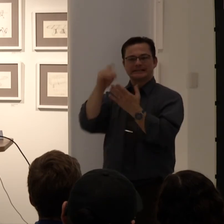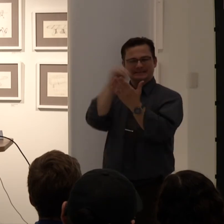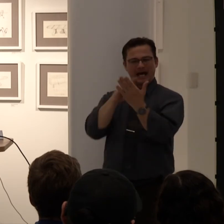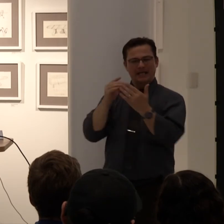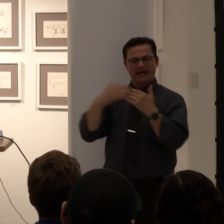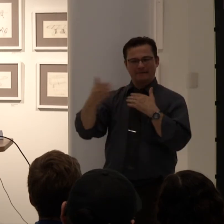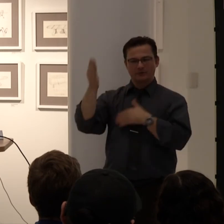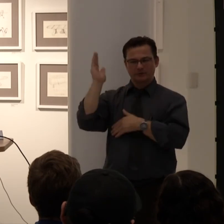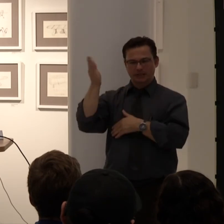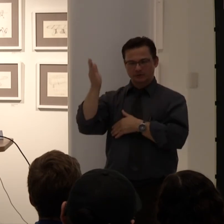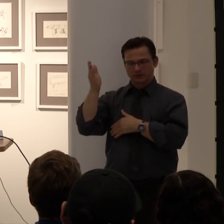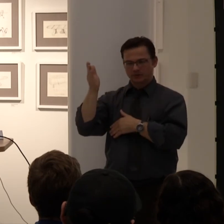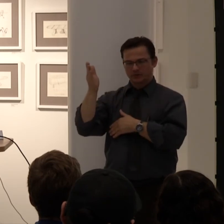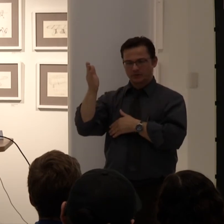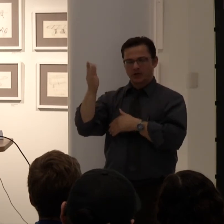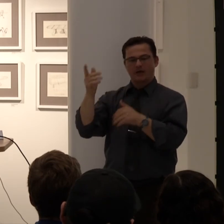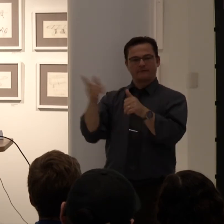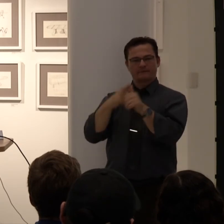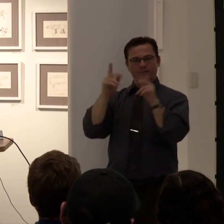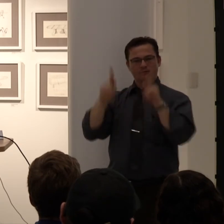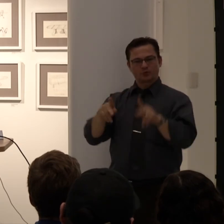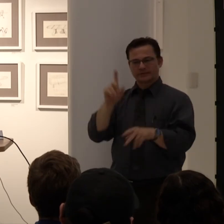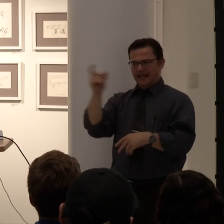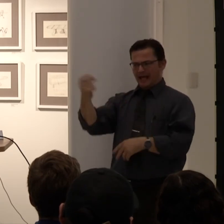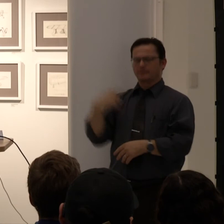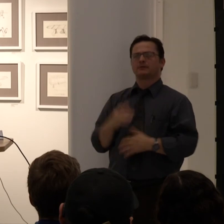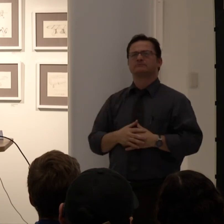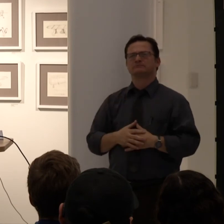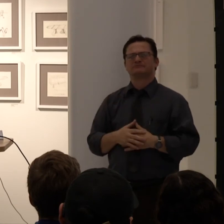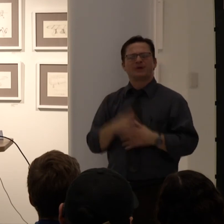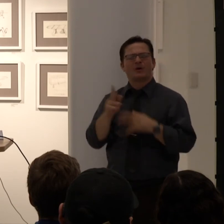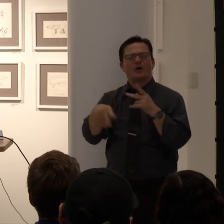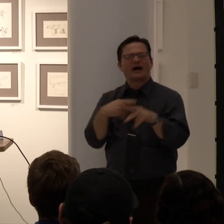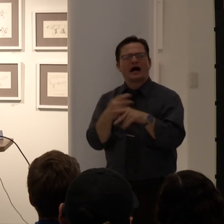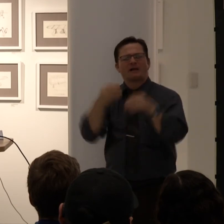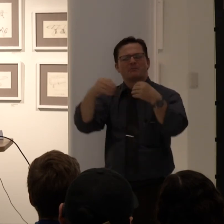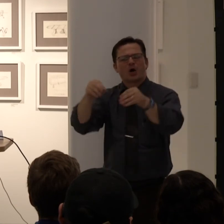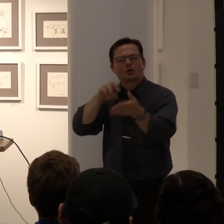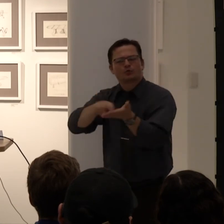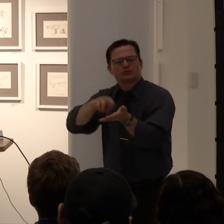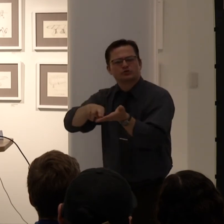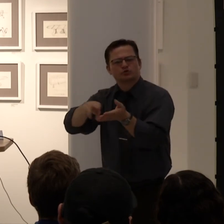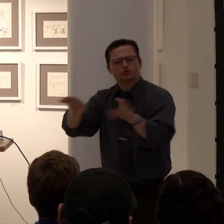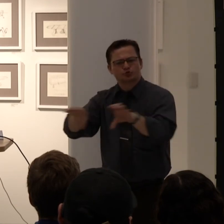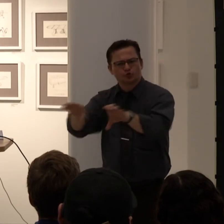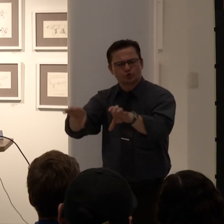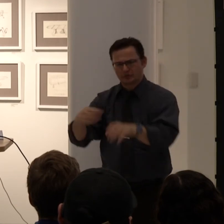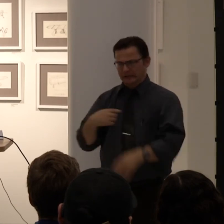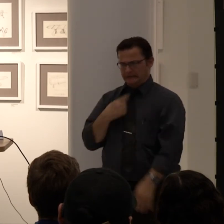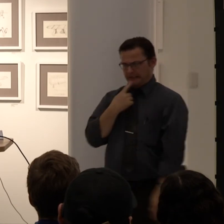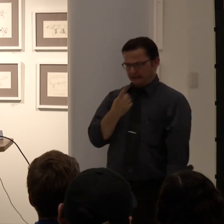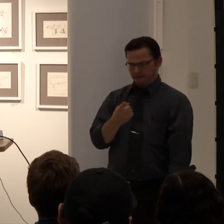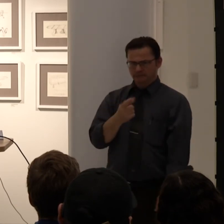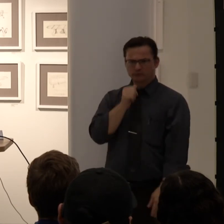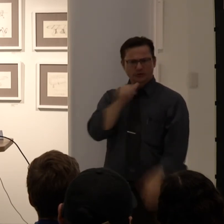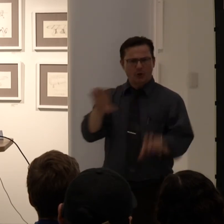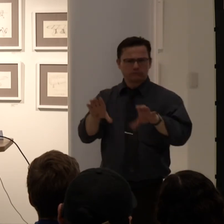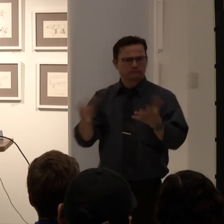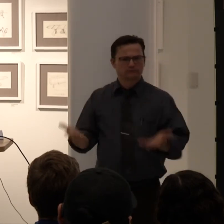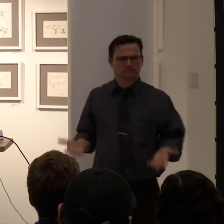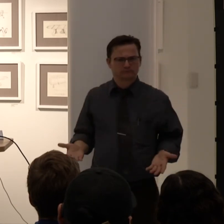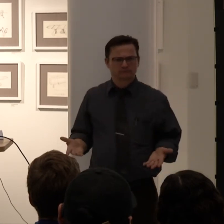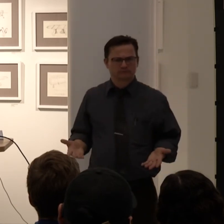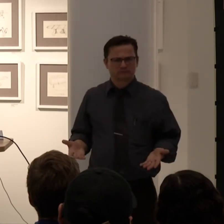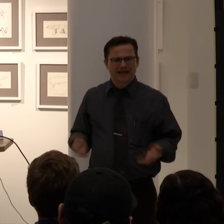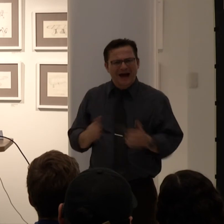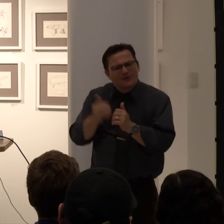lecture, the first person asked me, what kind of market research do you do? And I said, well, don't do any. He said, well,